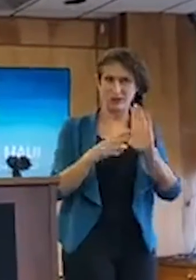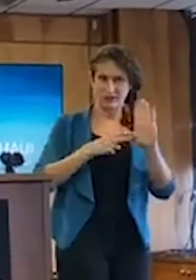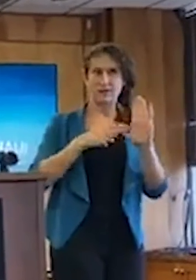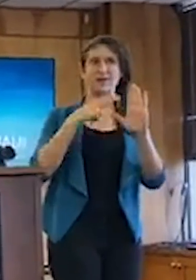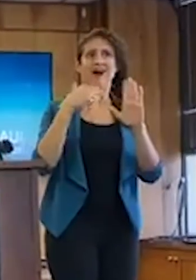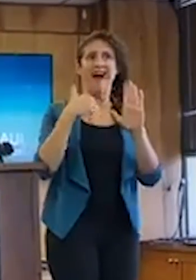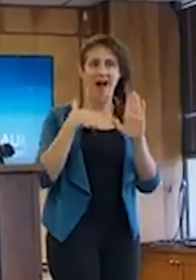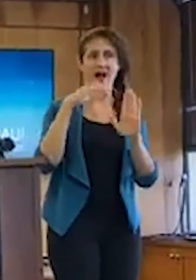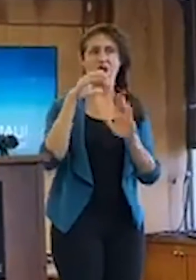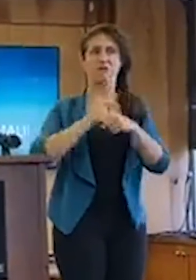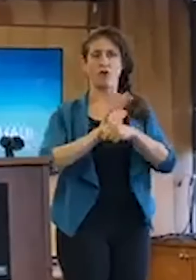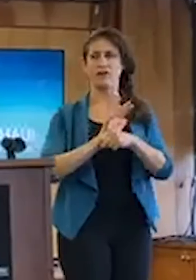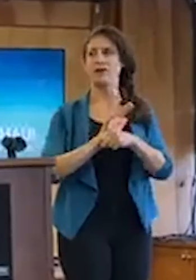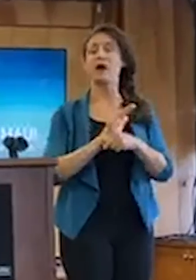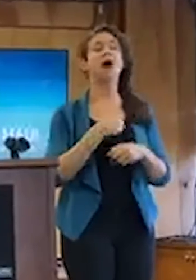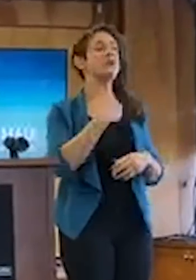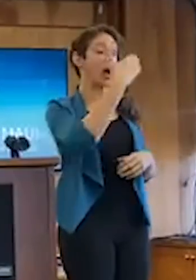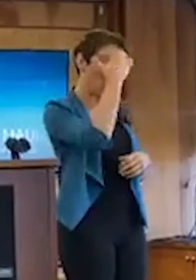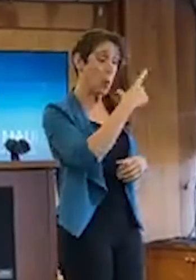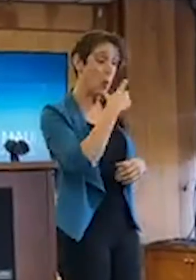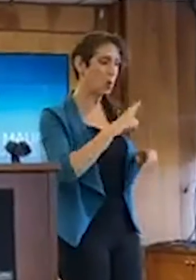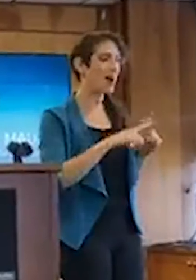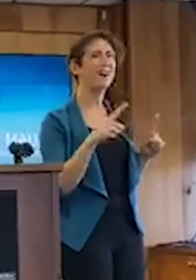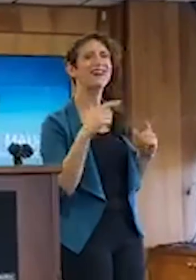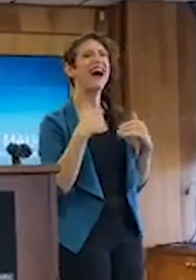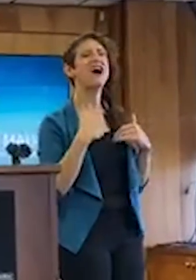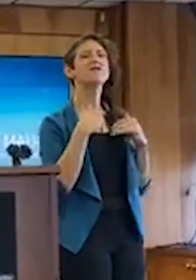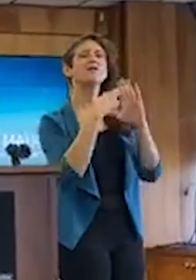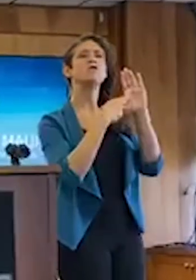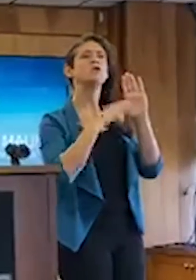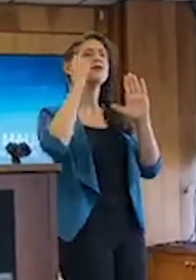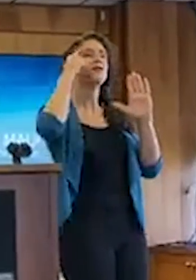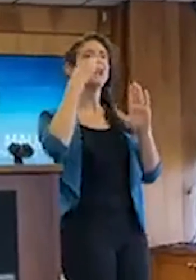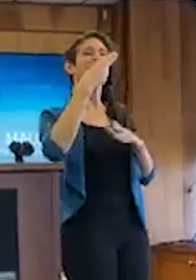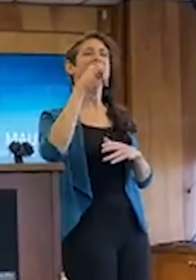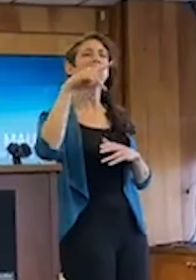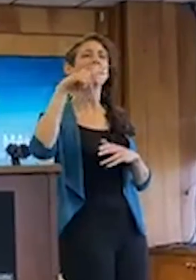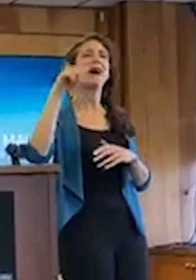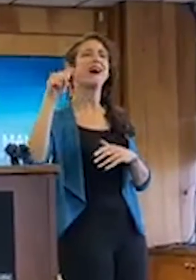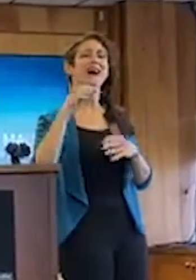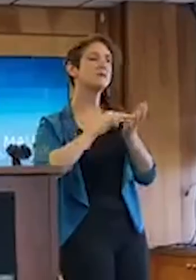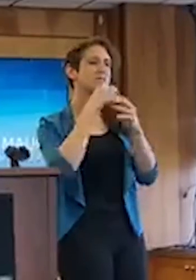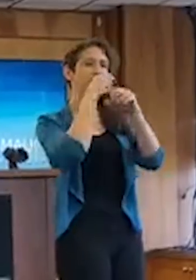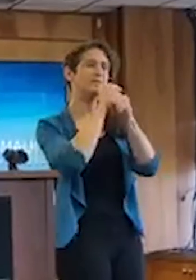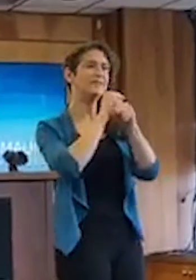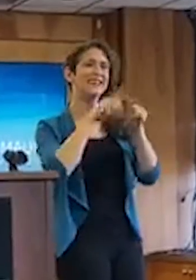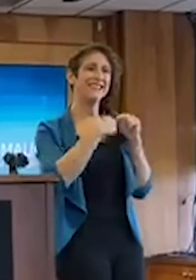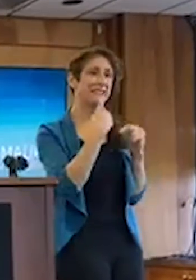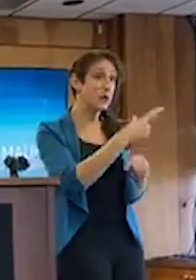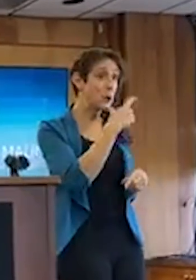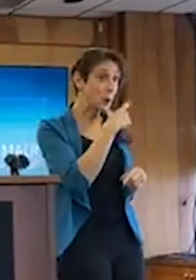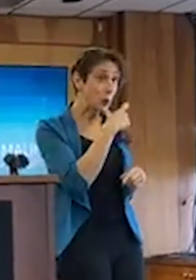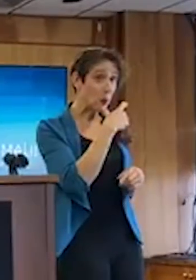other confidentiality rules. I cannot tell you which one, but they have the business has been informed, and they're